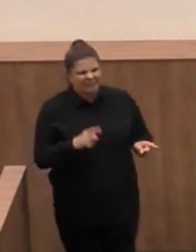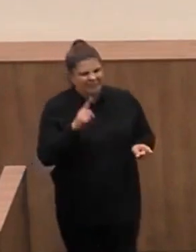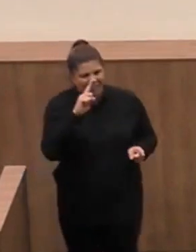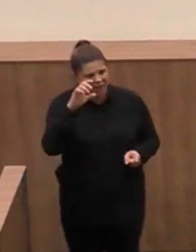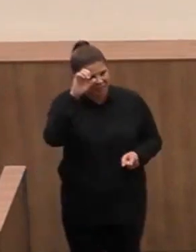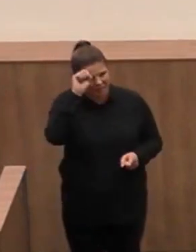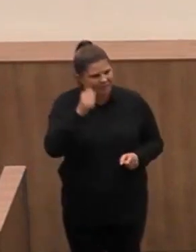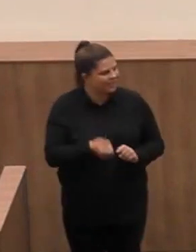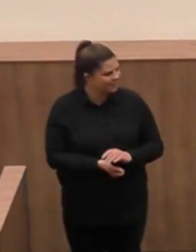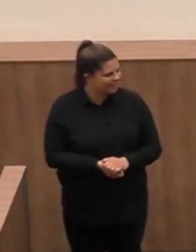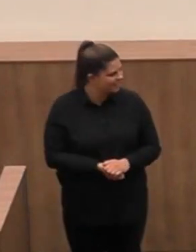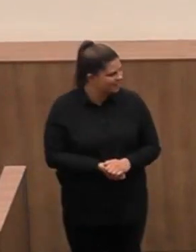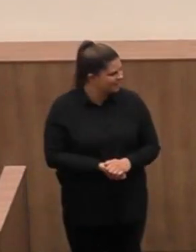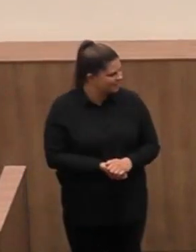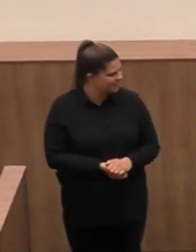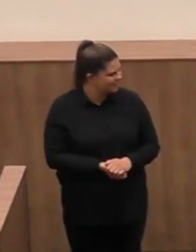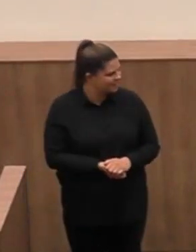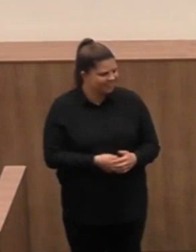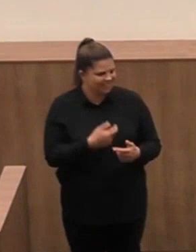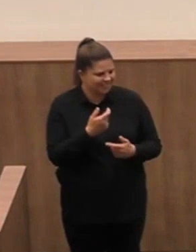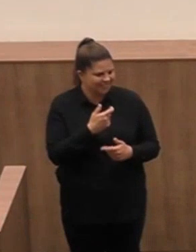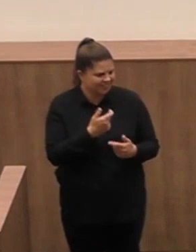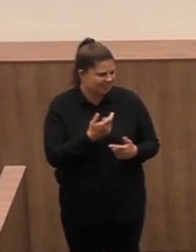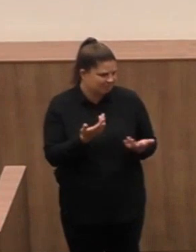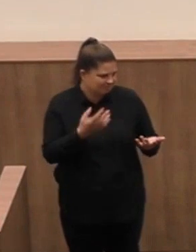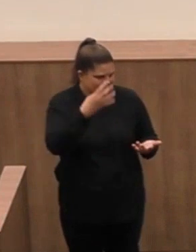So I do.